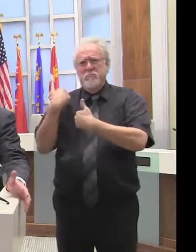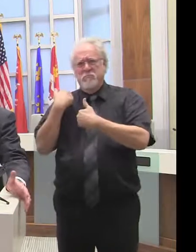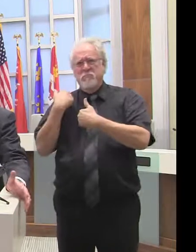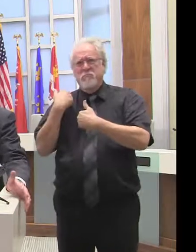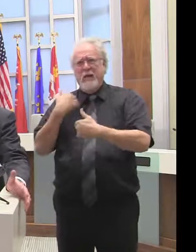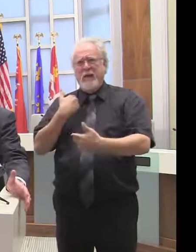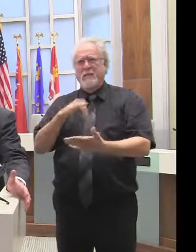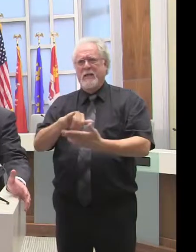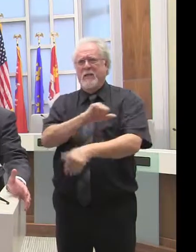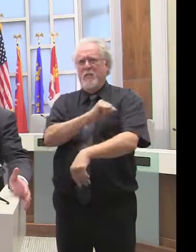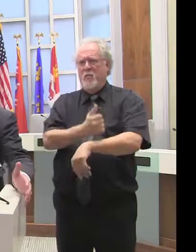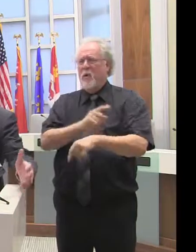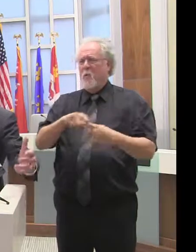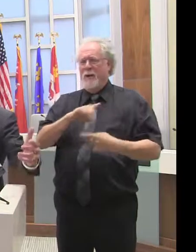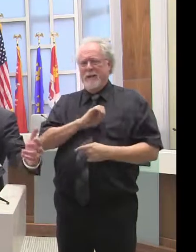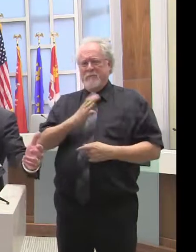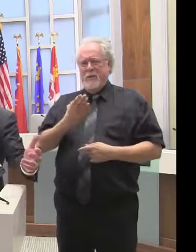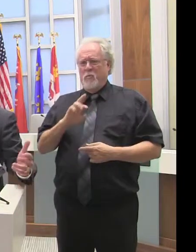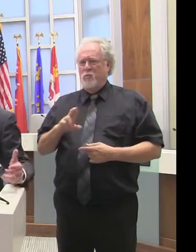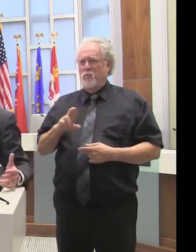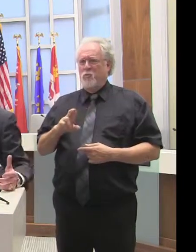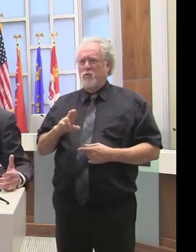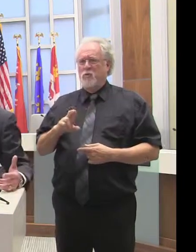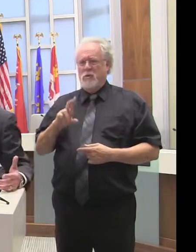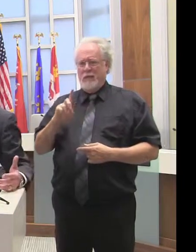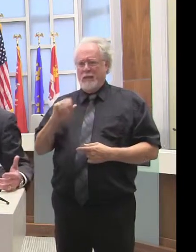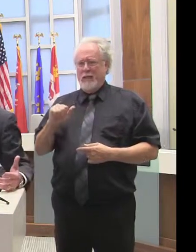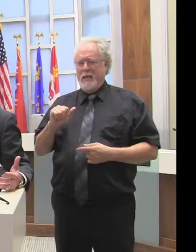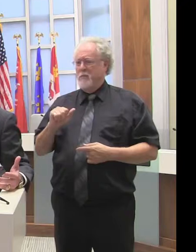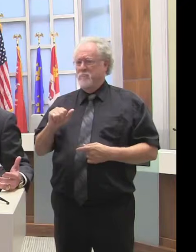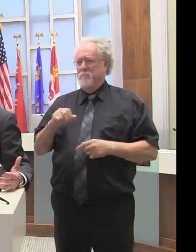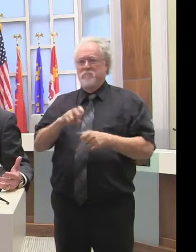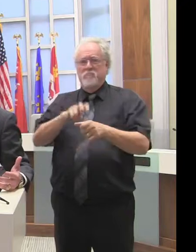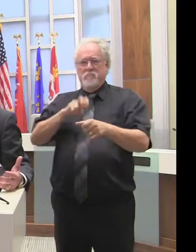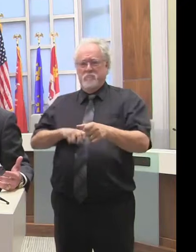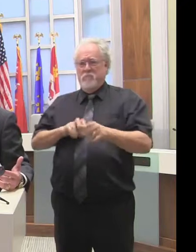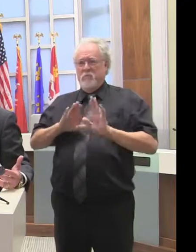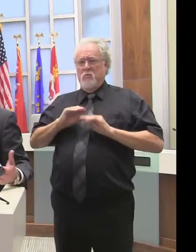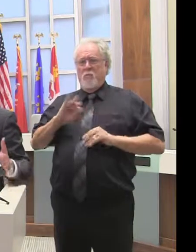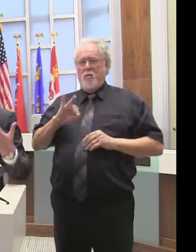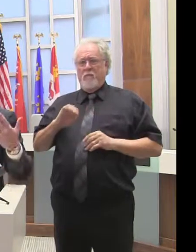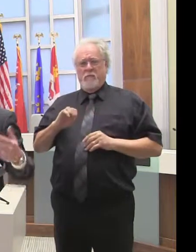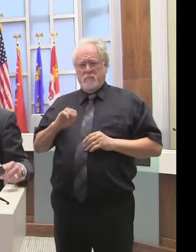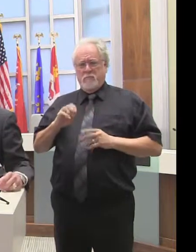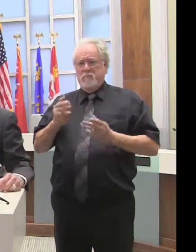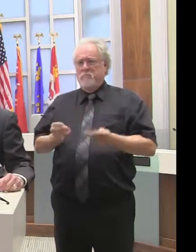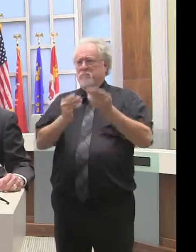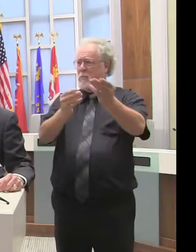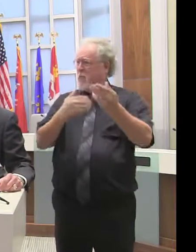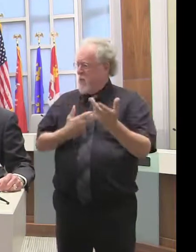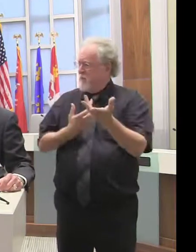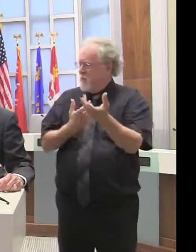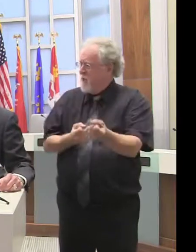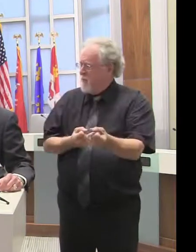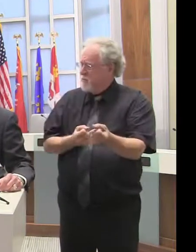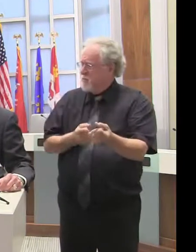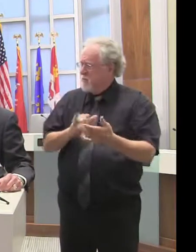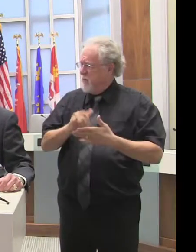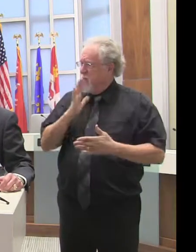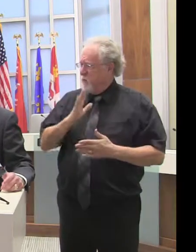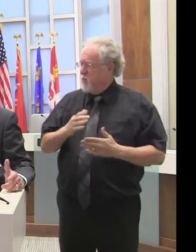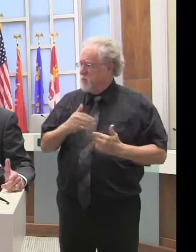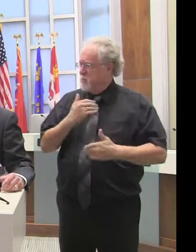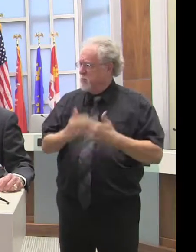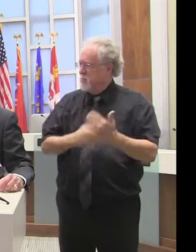authority once the East Baton Rouge Parish district attorney recused himself in his office. And I have confidence that that's going to play